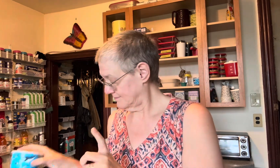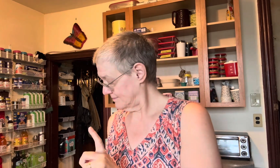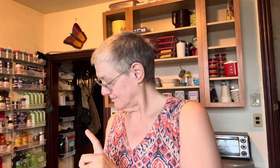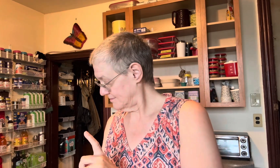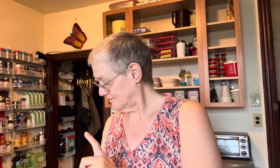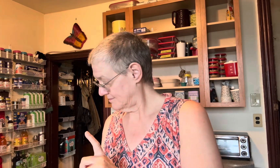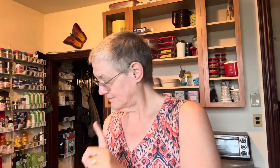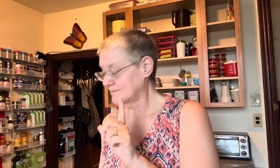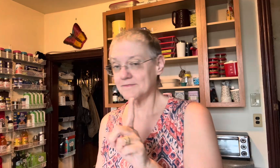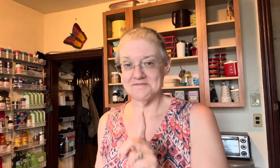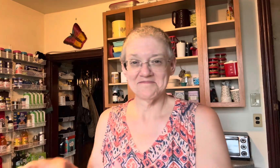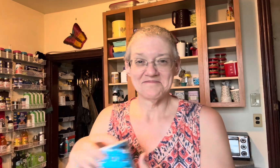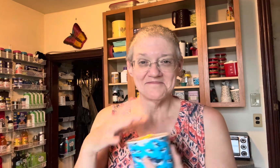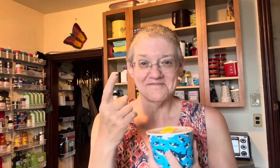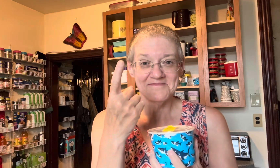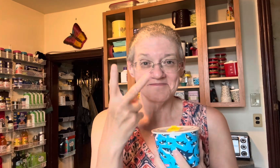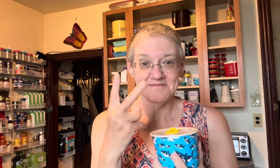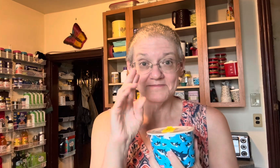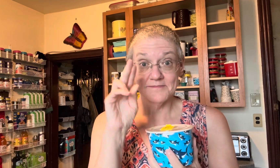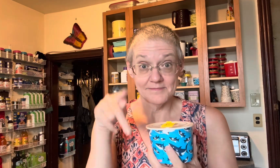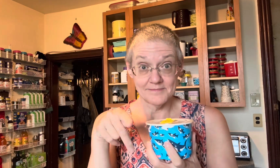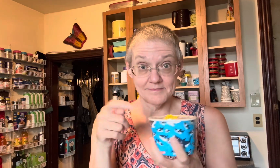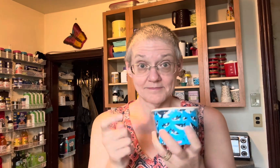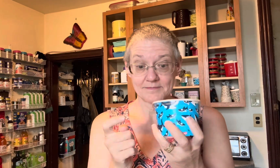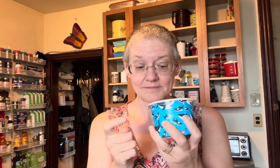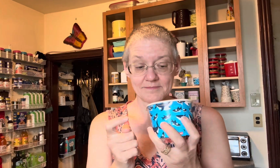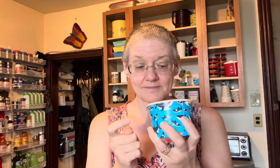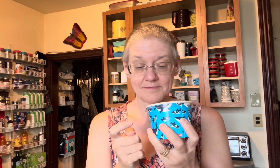Not that one. Here it is. Half a cup.